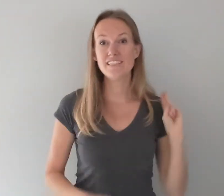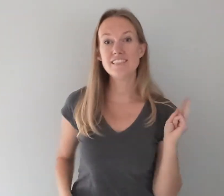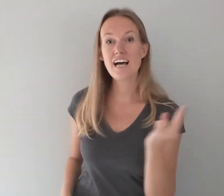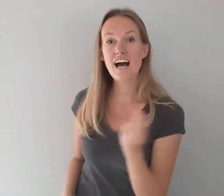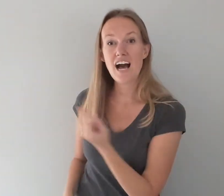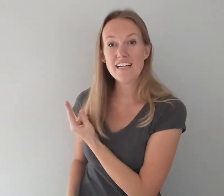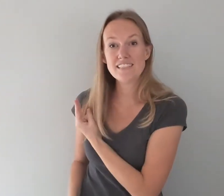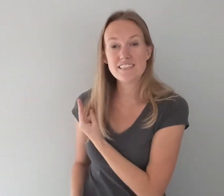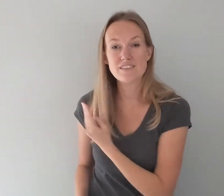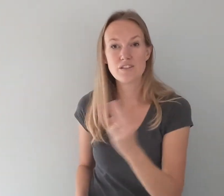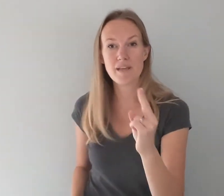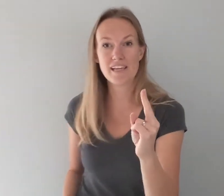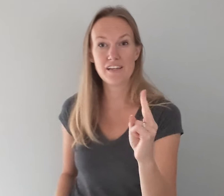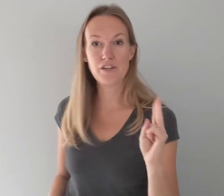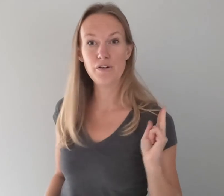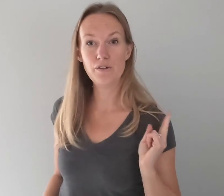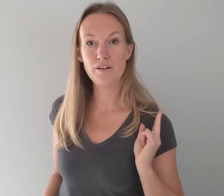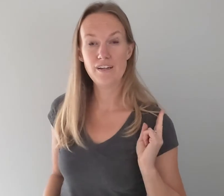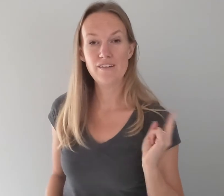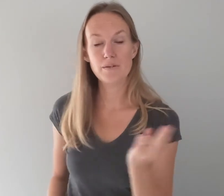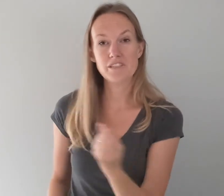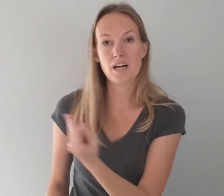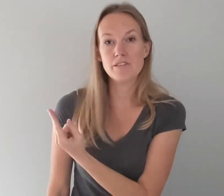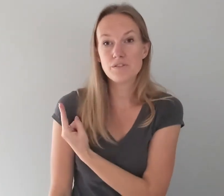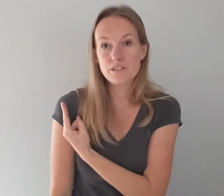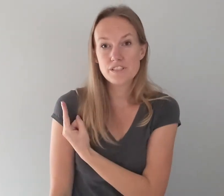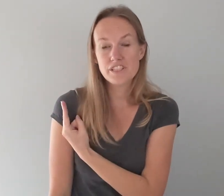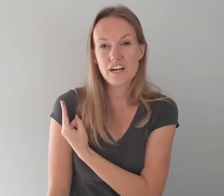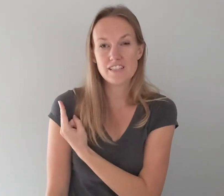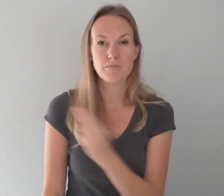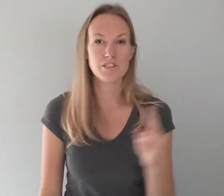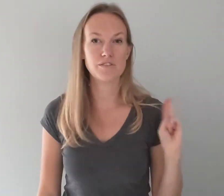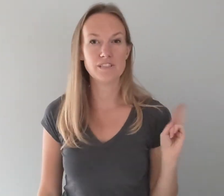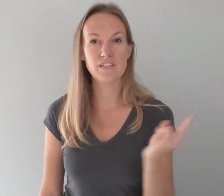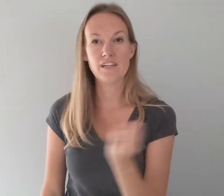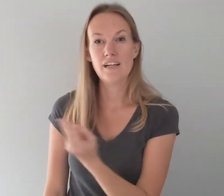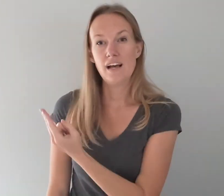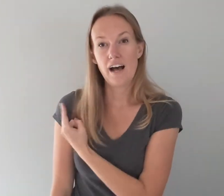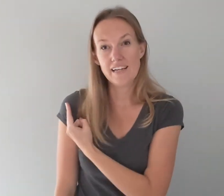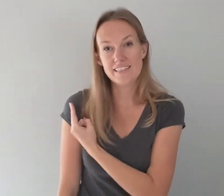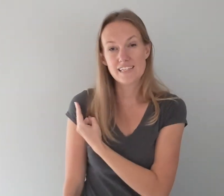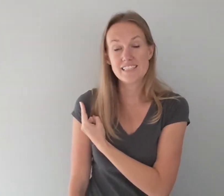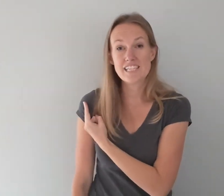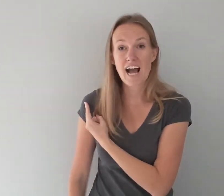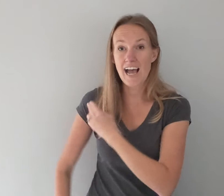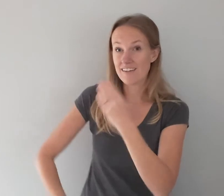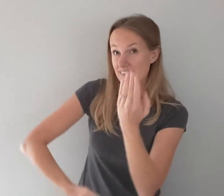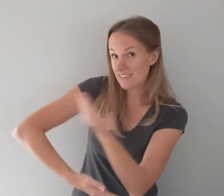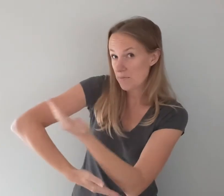to us. So you're making a U from your dominant shoulder to your non-dominant shoulder. Us, a child, a